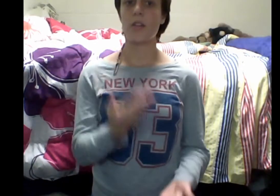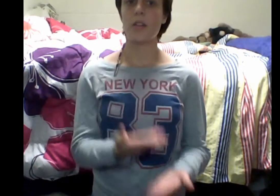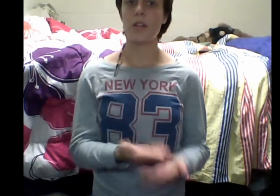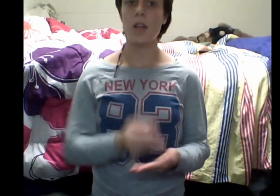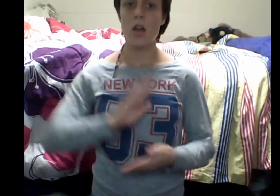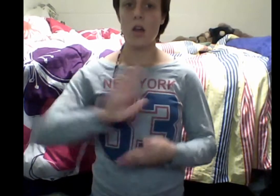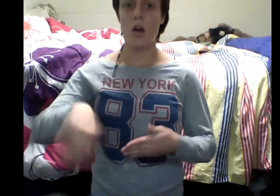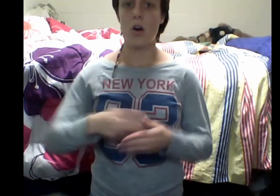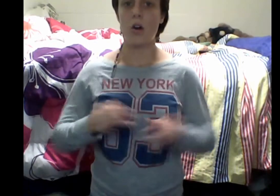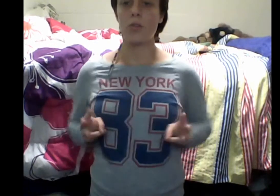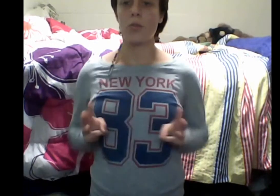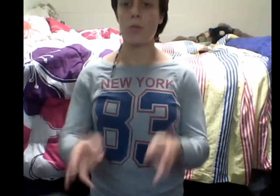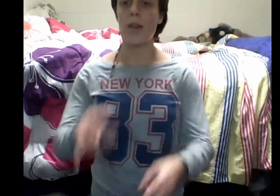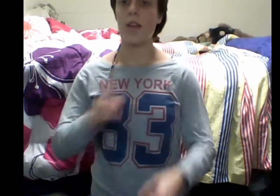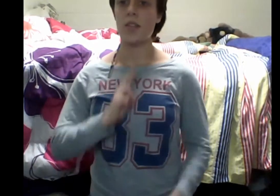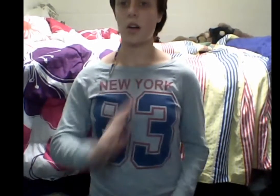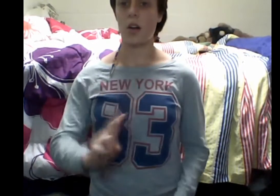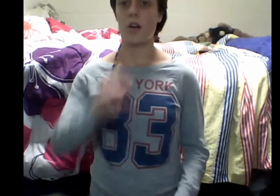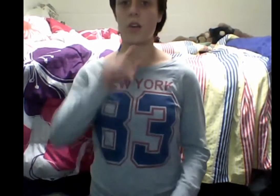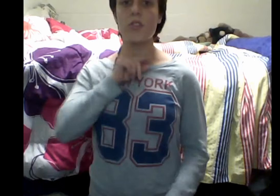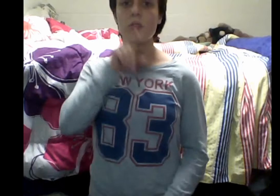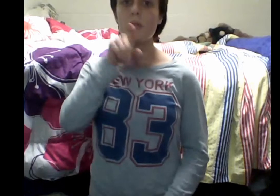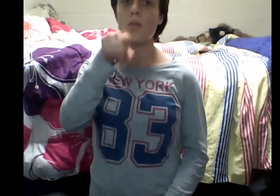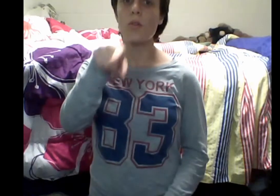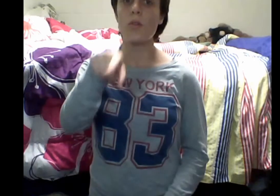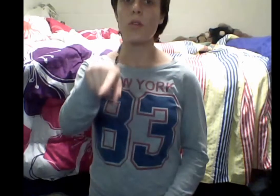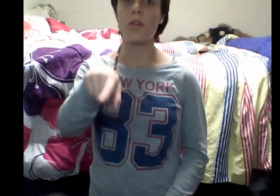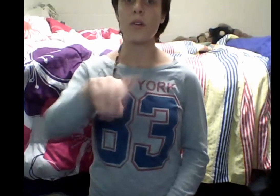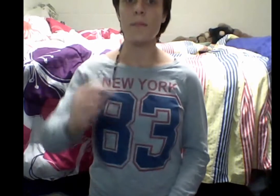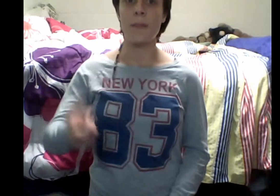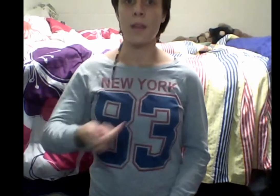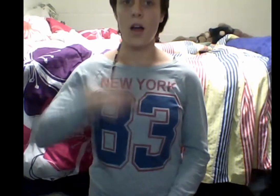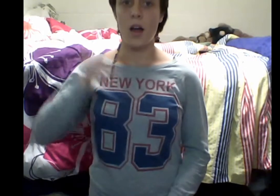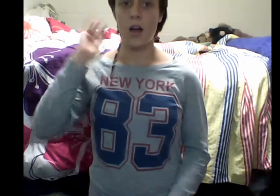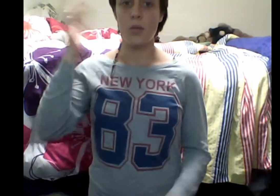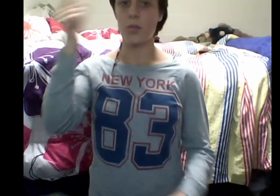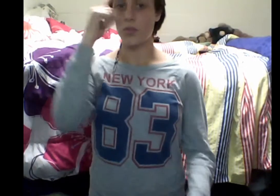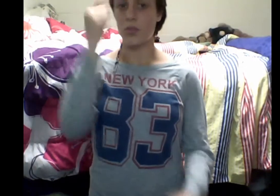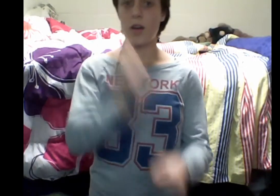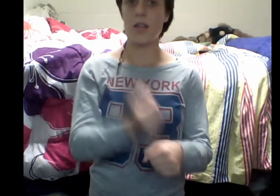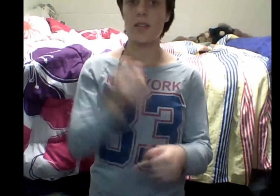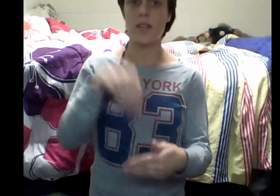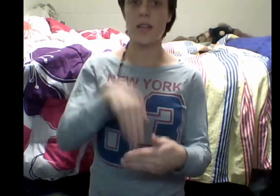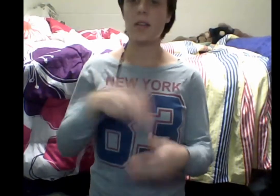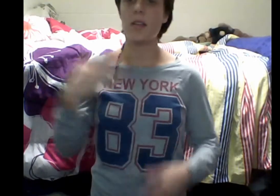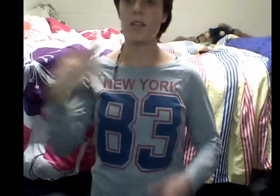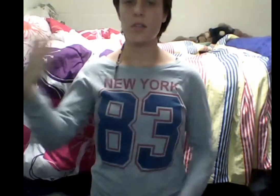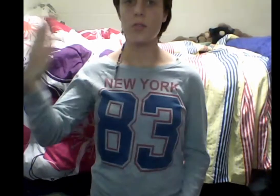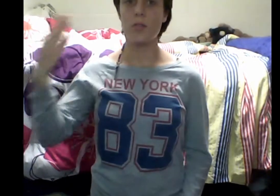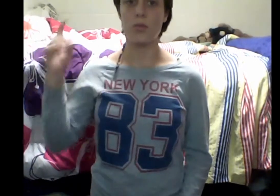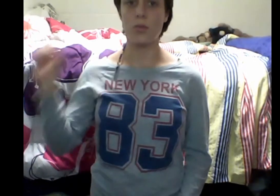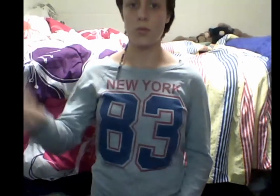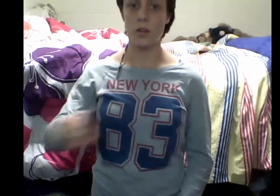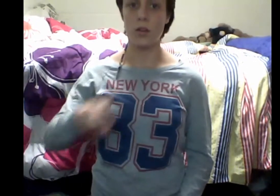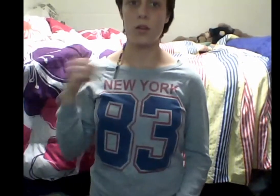good, all your ways are sure. I will trust in you